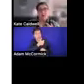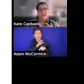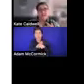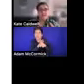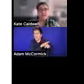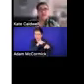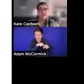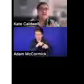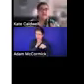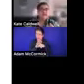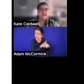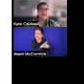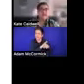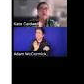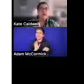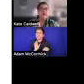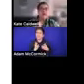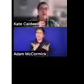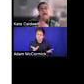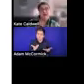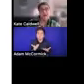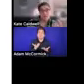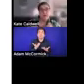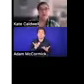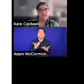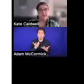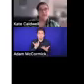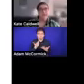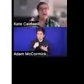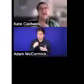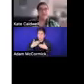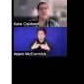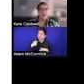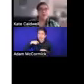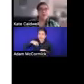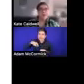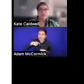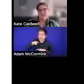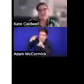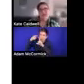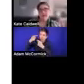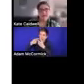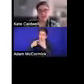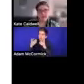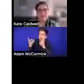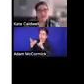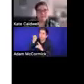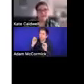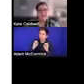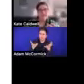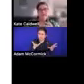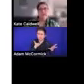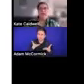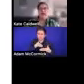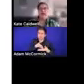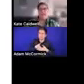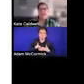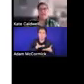that's going to address the needs of the entire community, not just those whose needs are already being met,